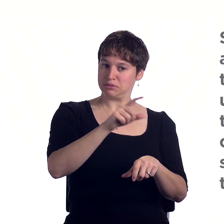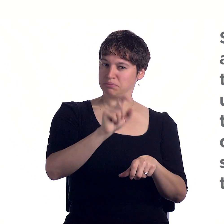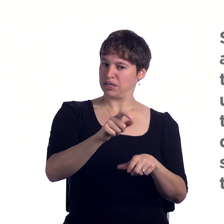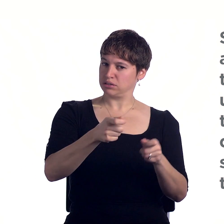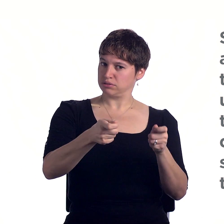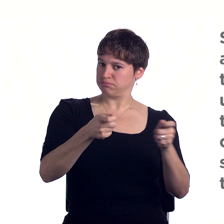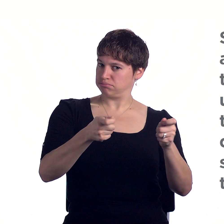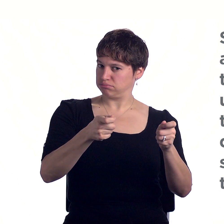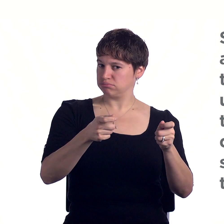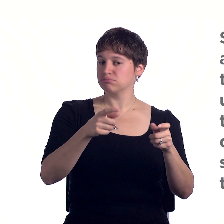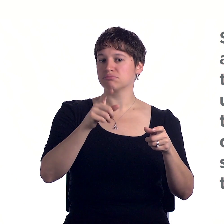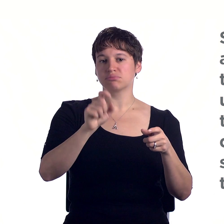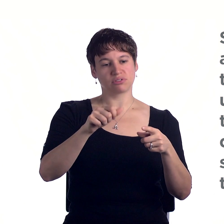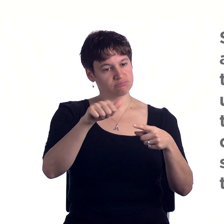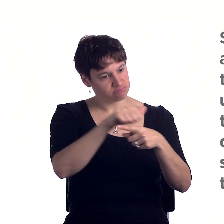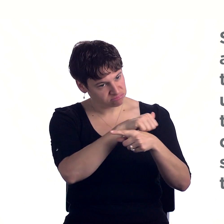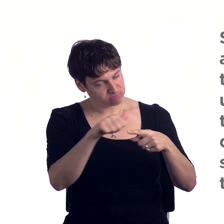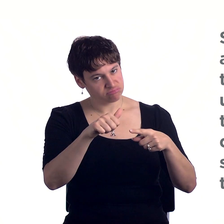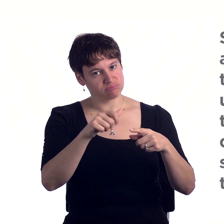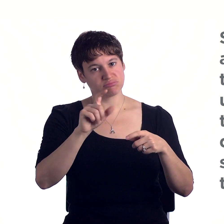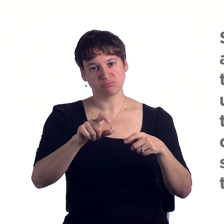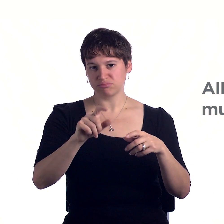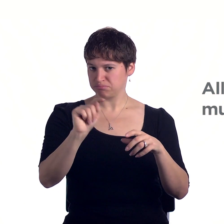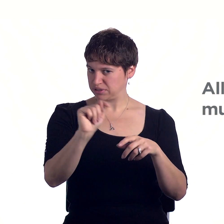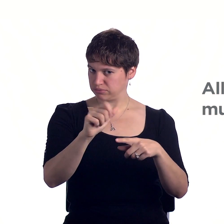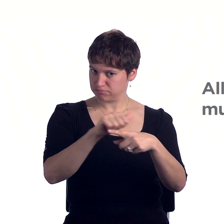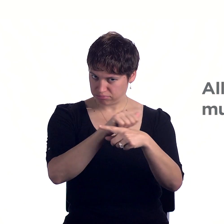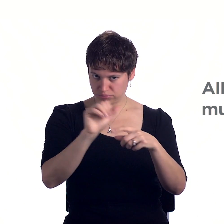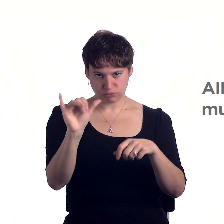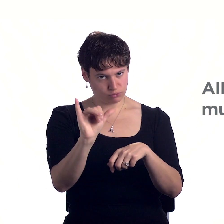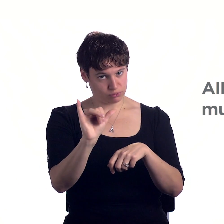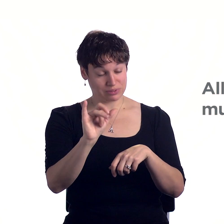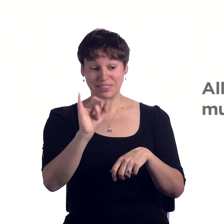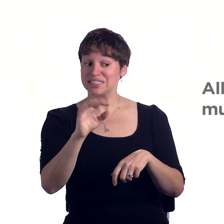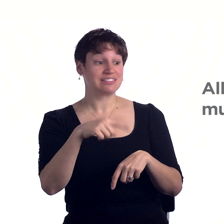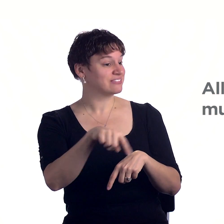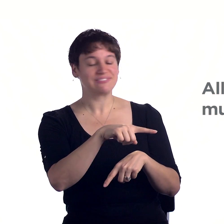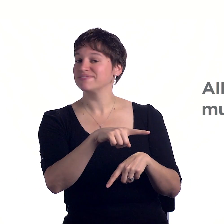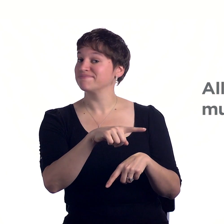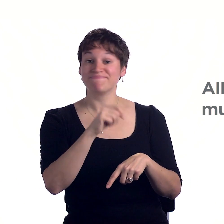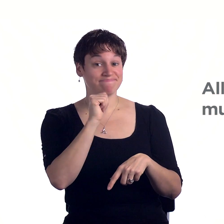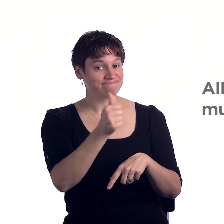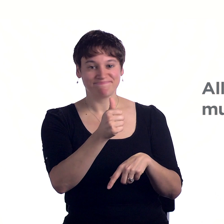take strong, useful action to control it. All service animals must be housebroken.